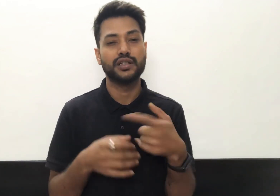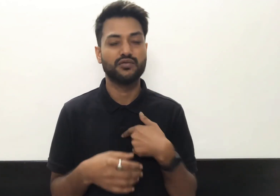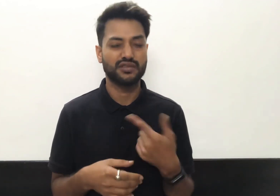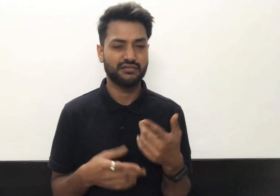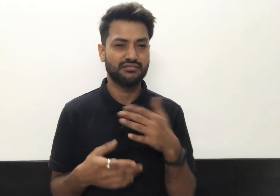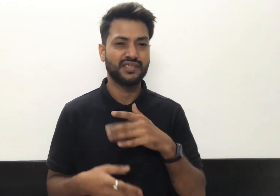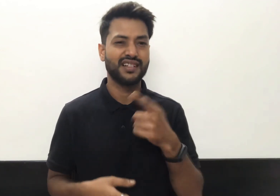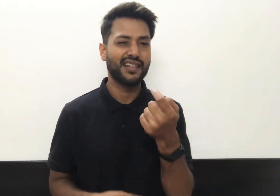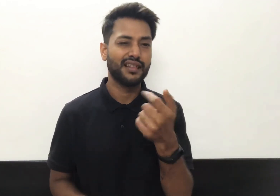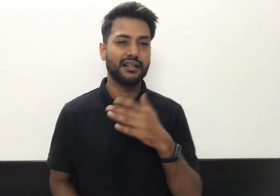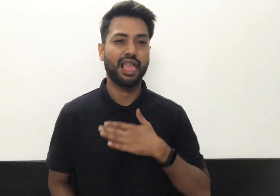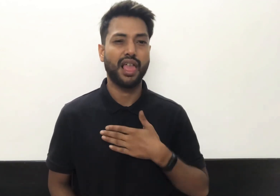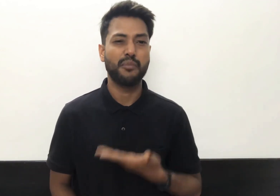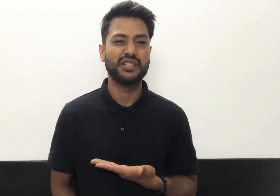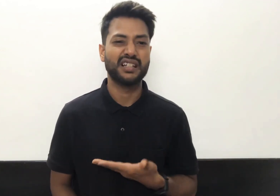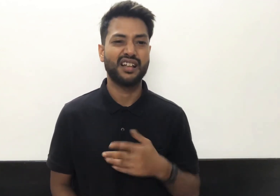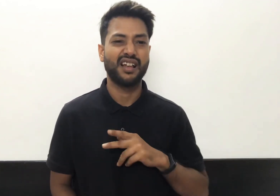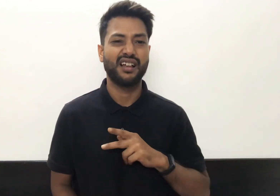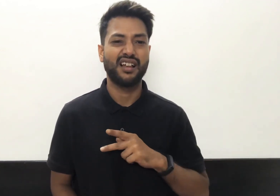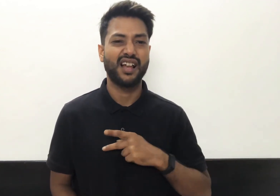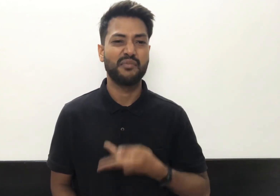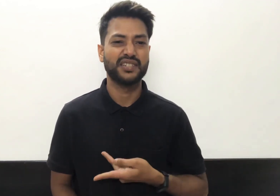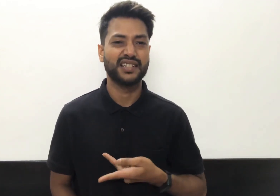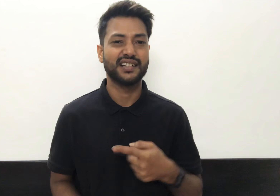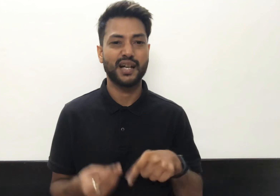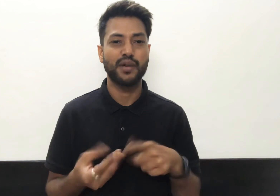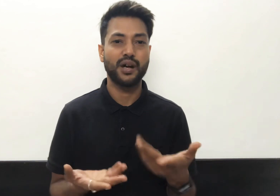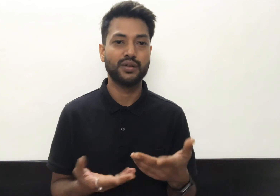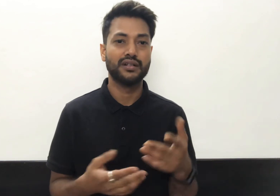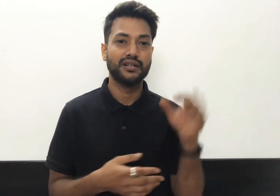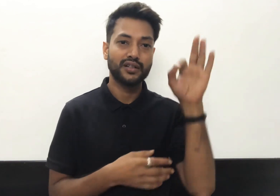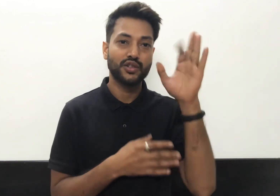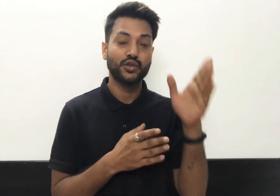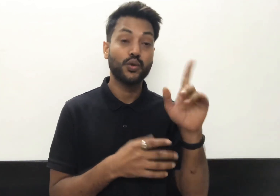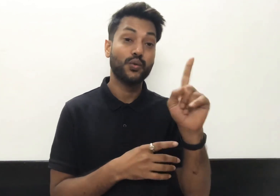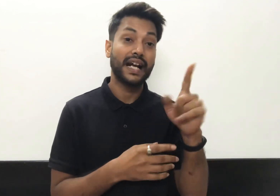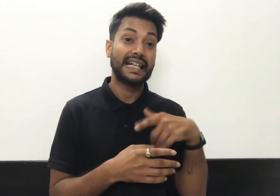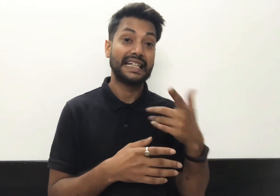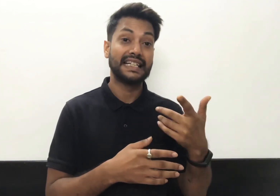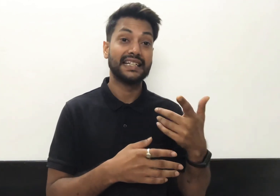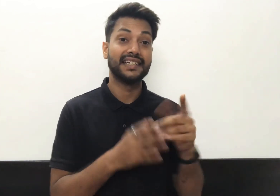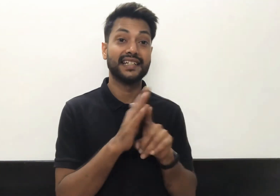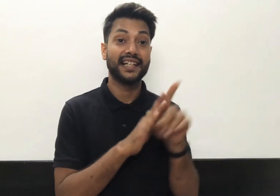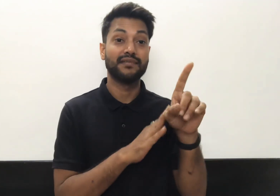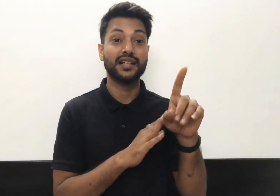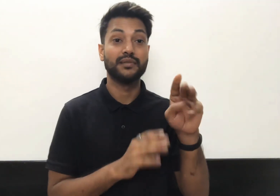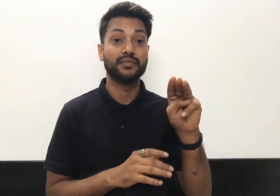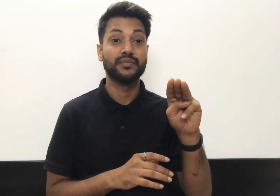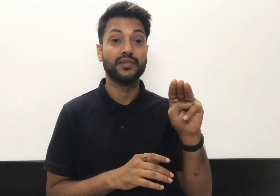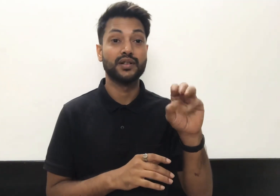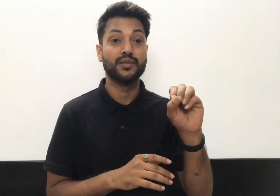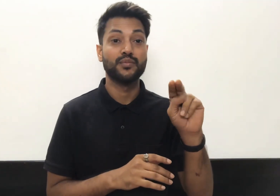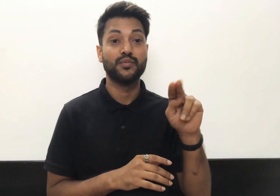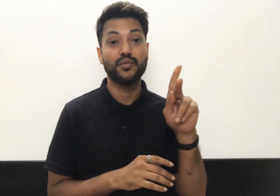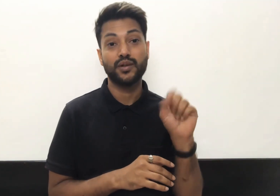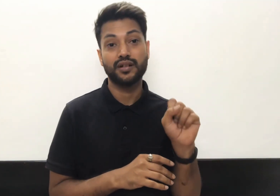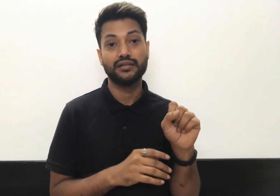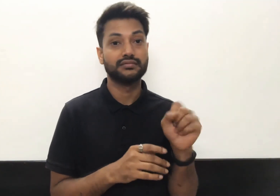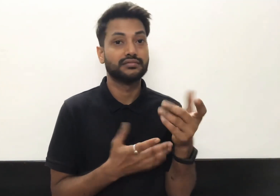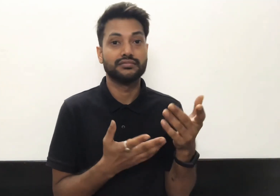the Guru had developed his monks in such a way that they are very proud, strong